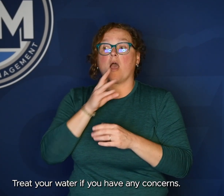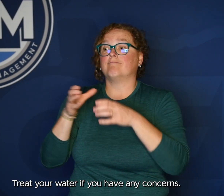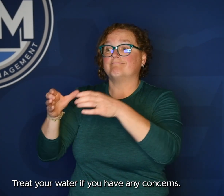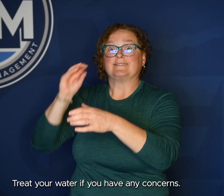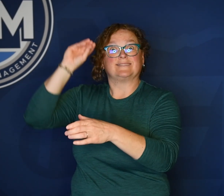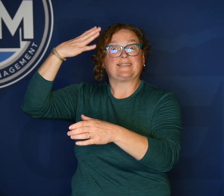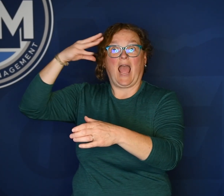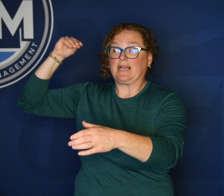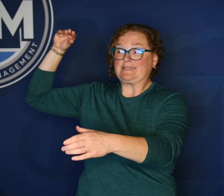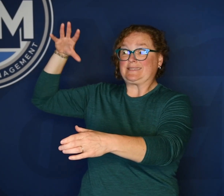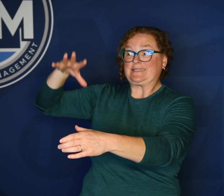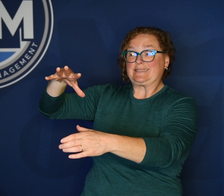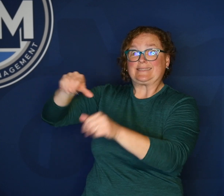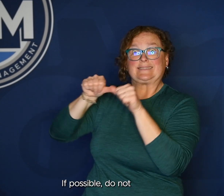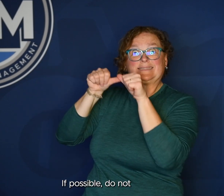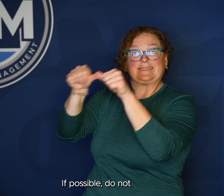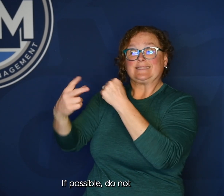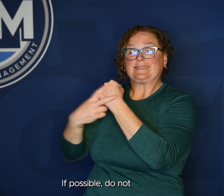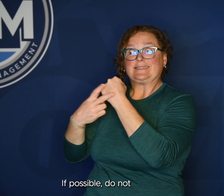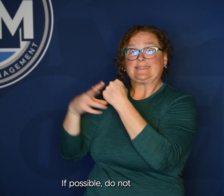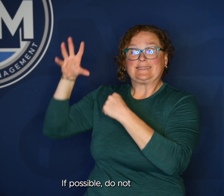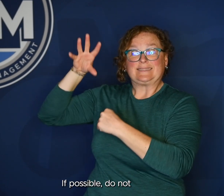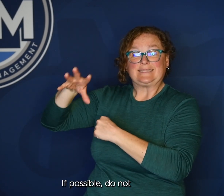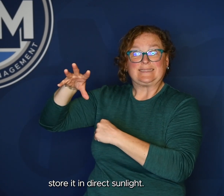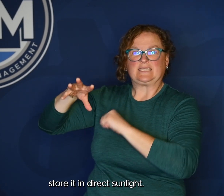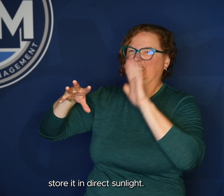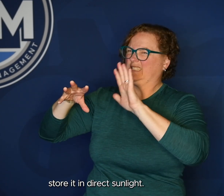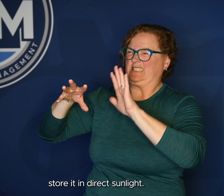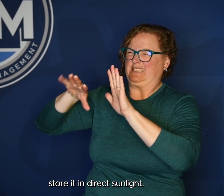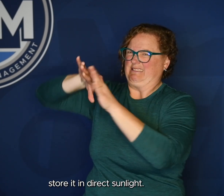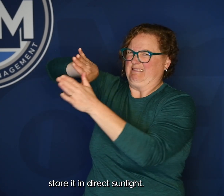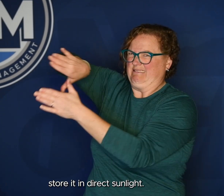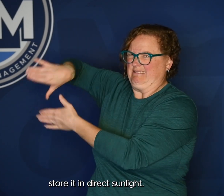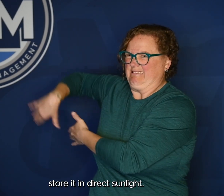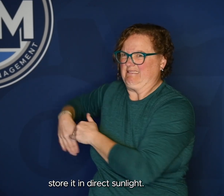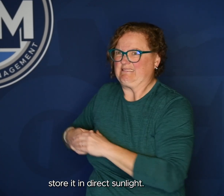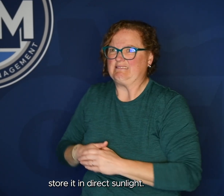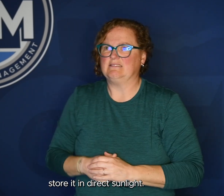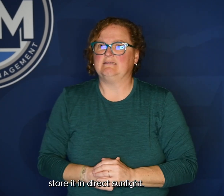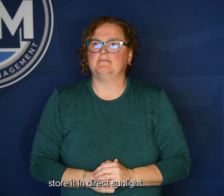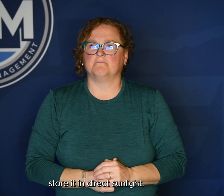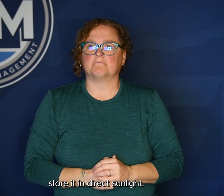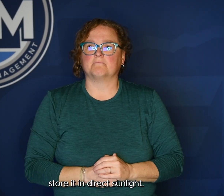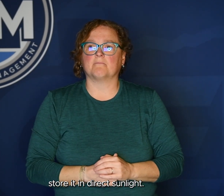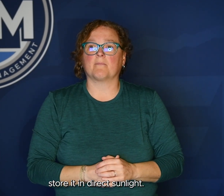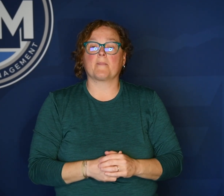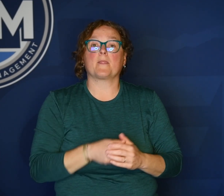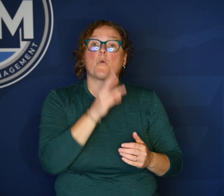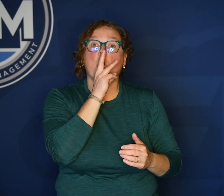any concerns. If possible, do not store it in direct sunlight.